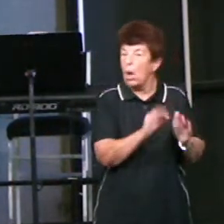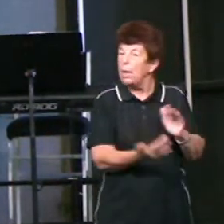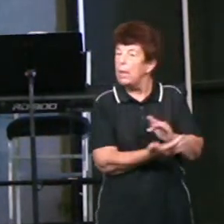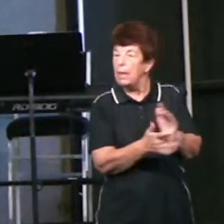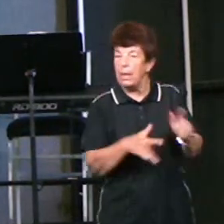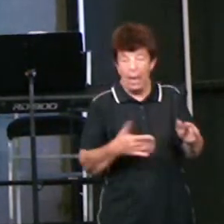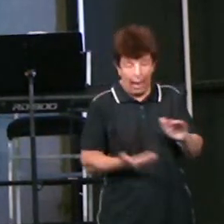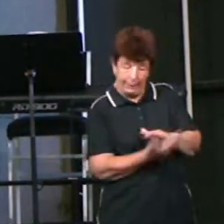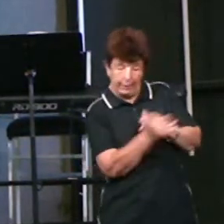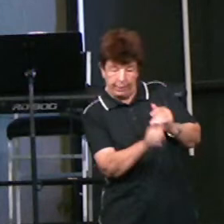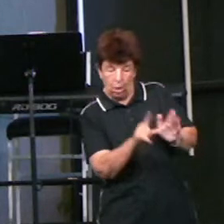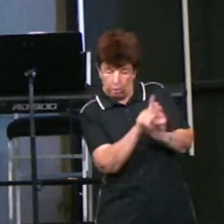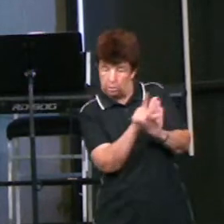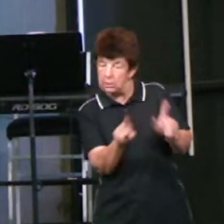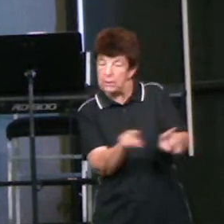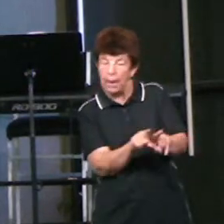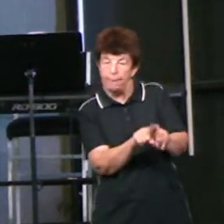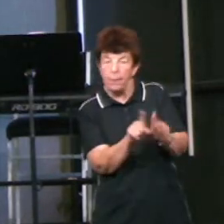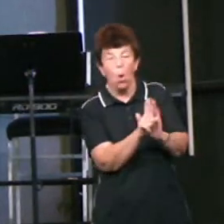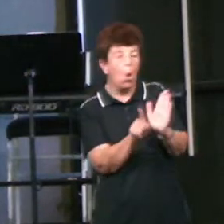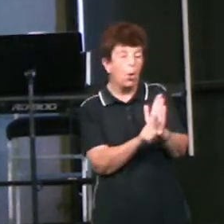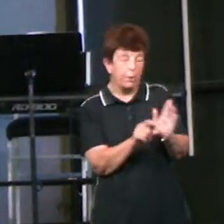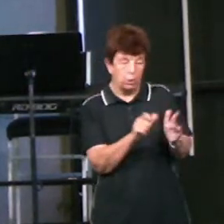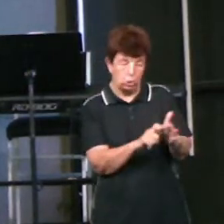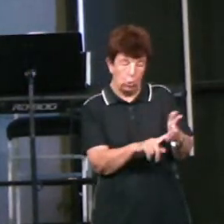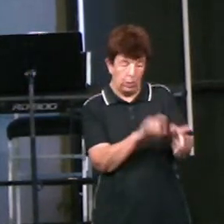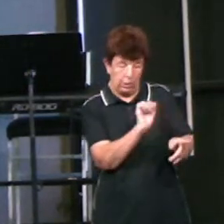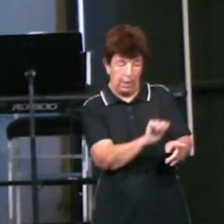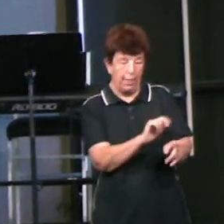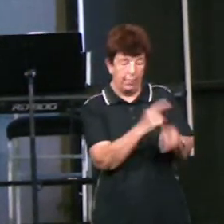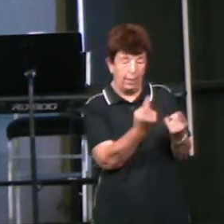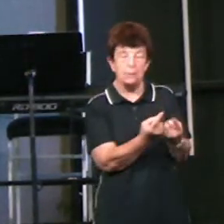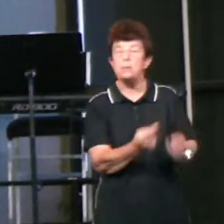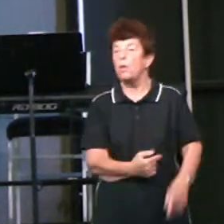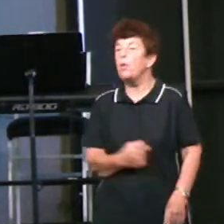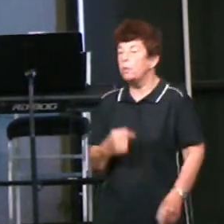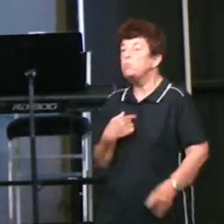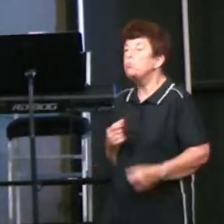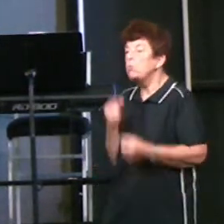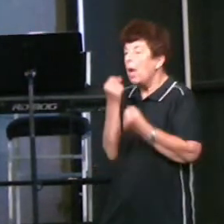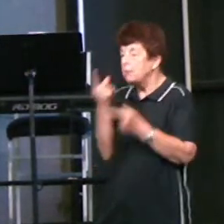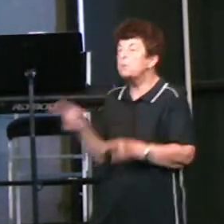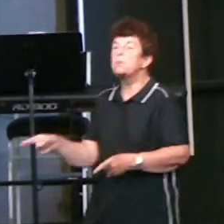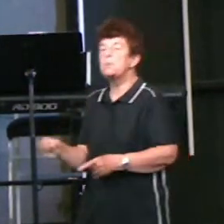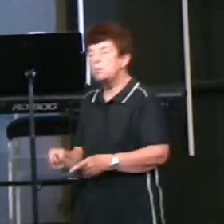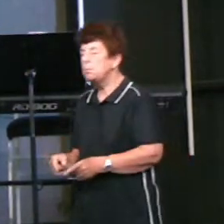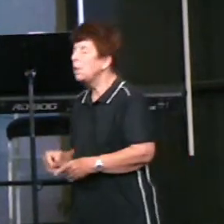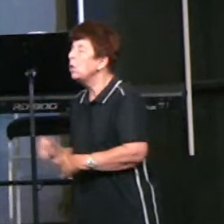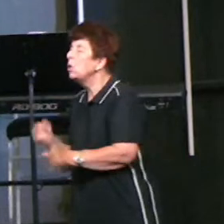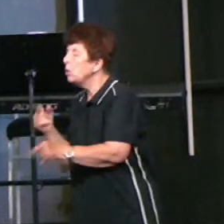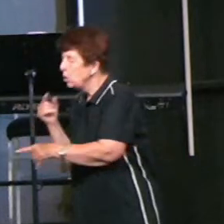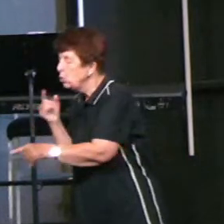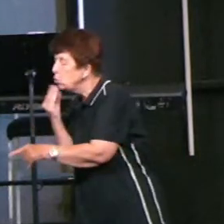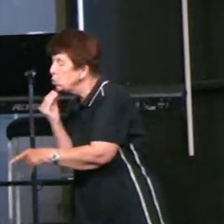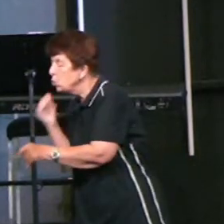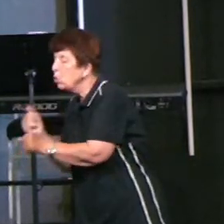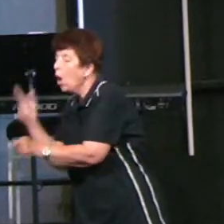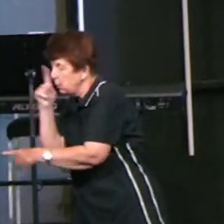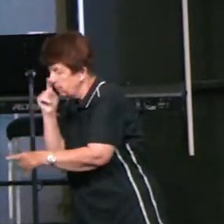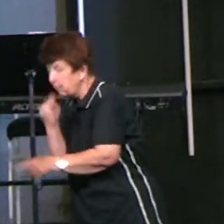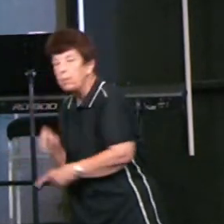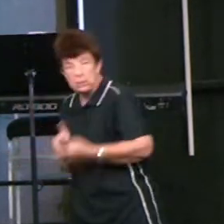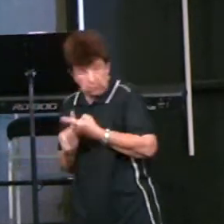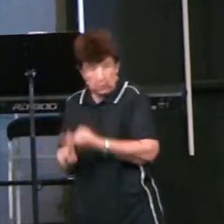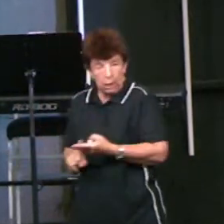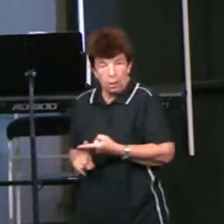law. They're doing their own thing. And so there's this mentality whereby the Jews are God's people. And that's still true today.